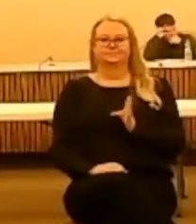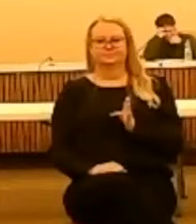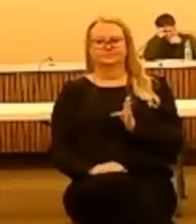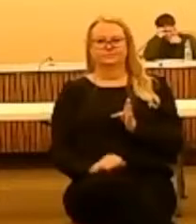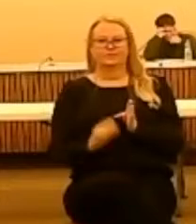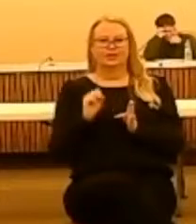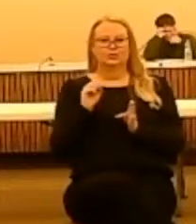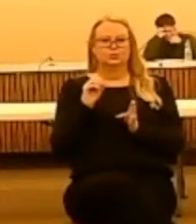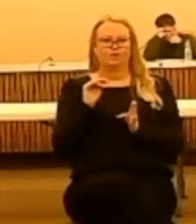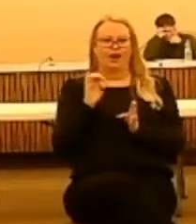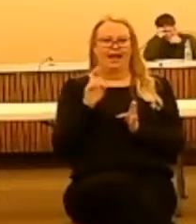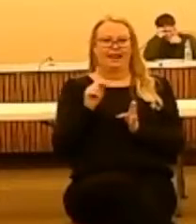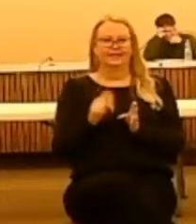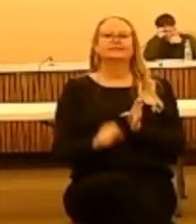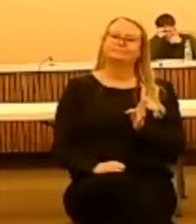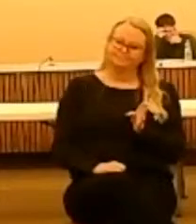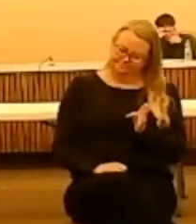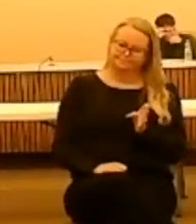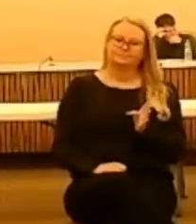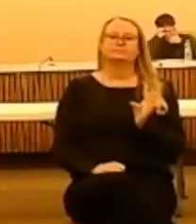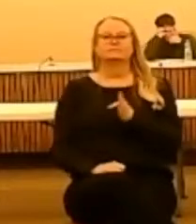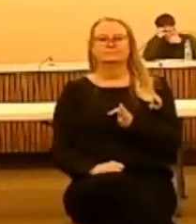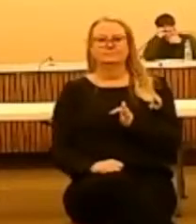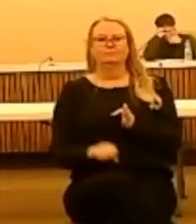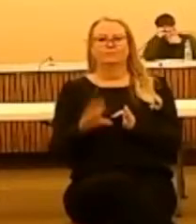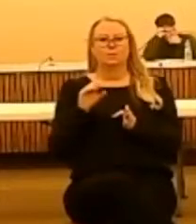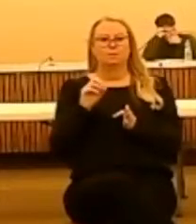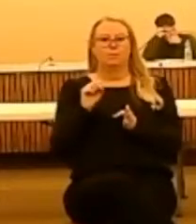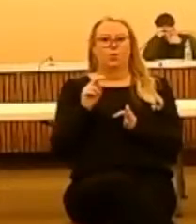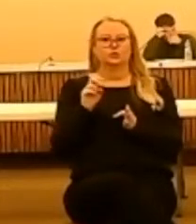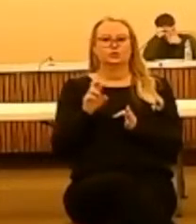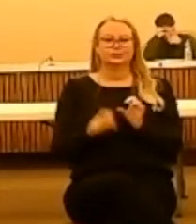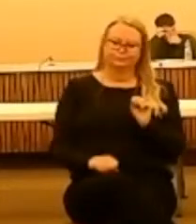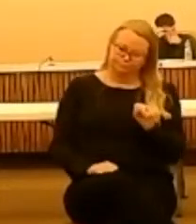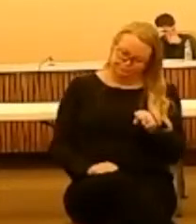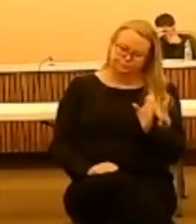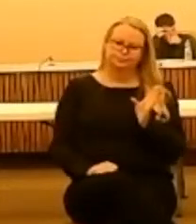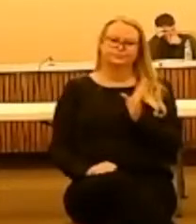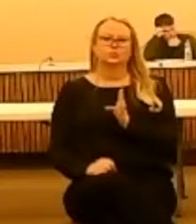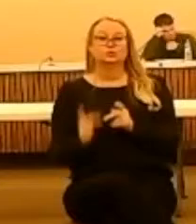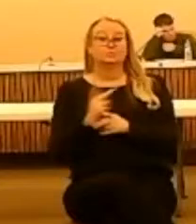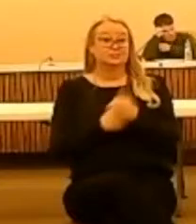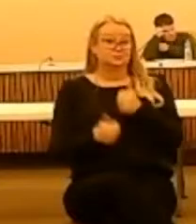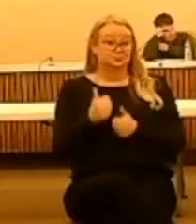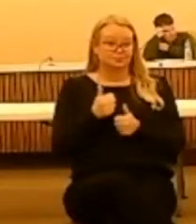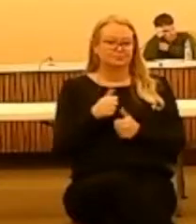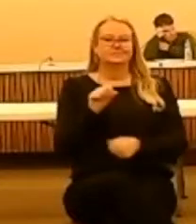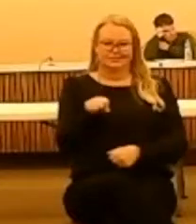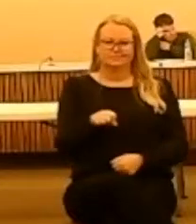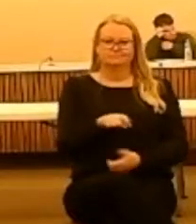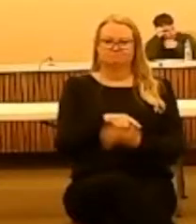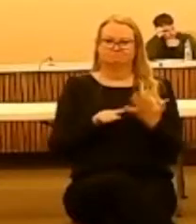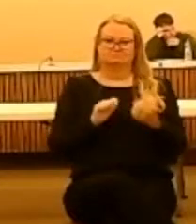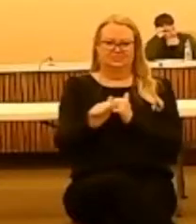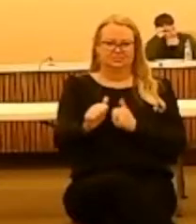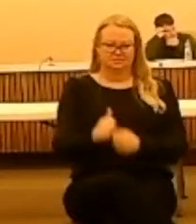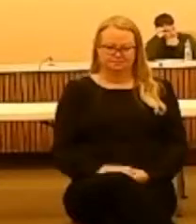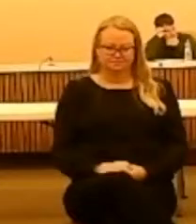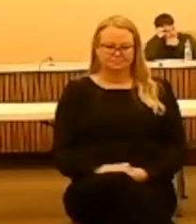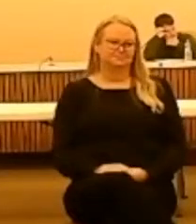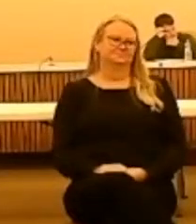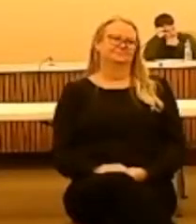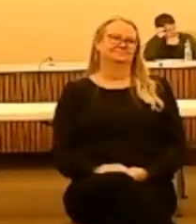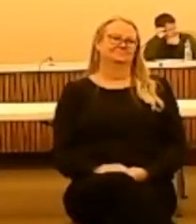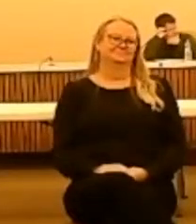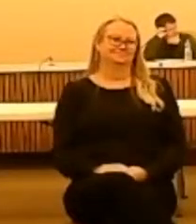Councilmember Safranek, Aye. Councilmember Bolzner, Aye. Supervisor Schultz. Aye. I